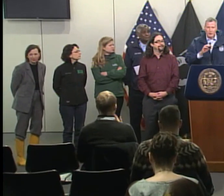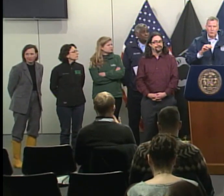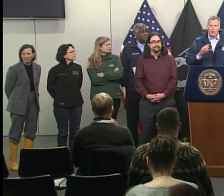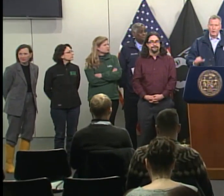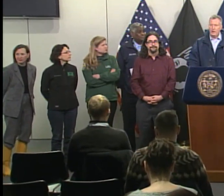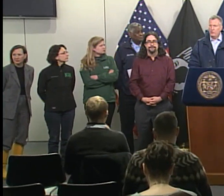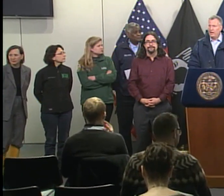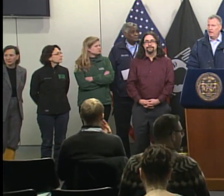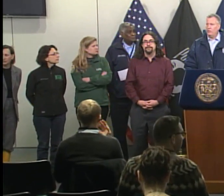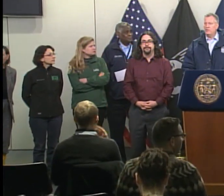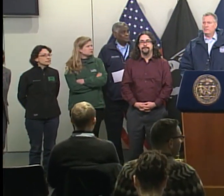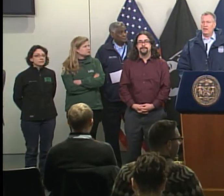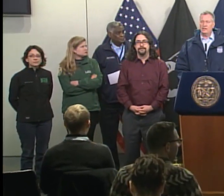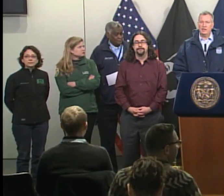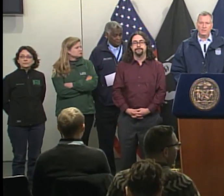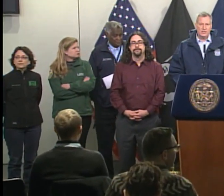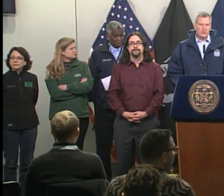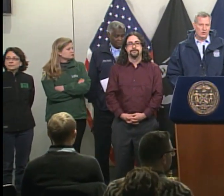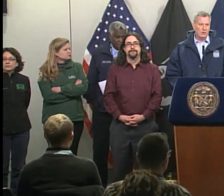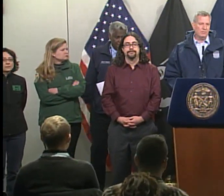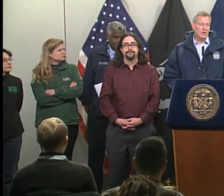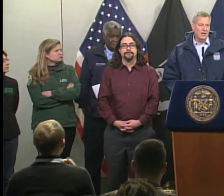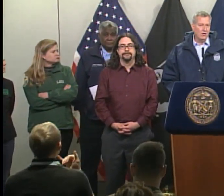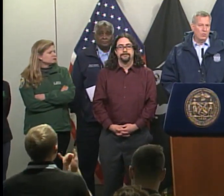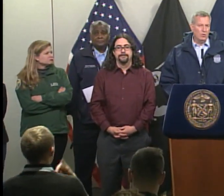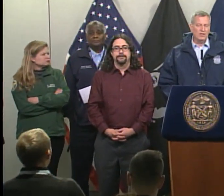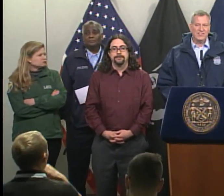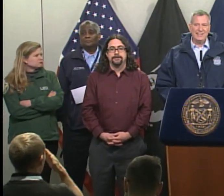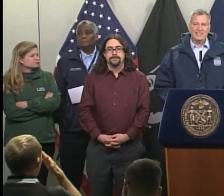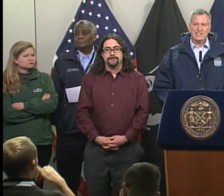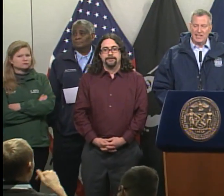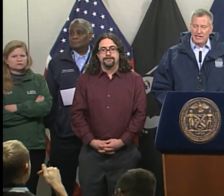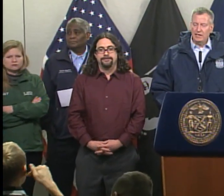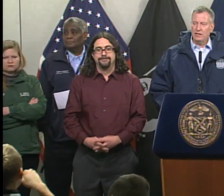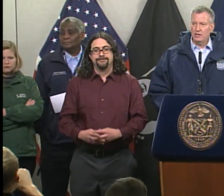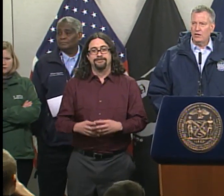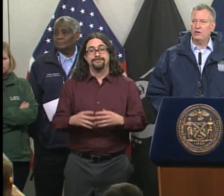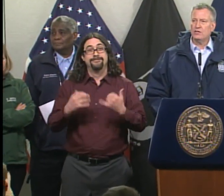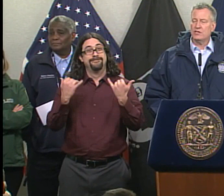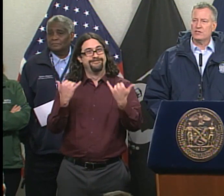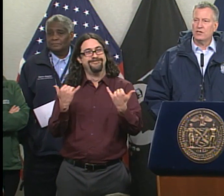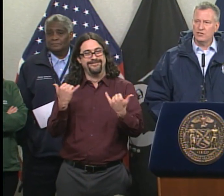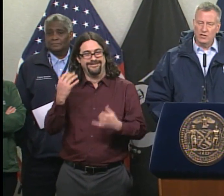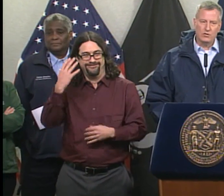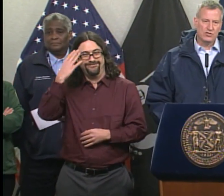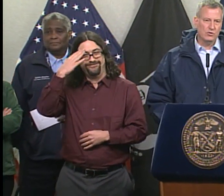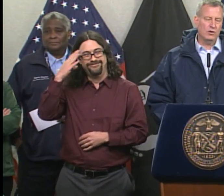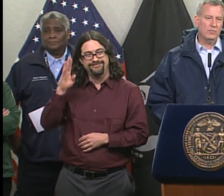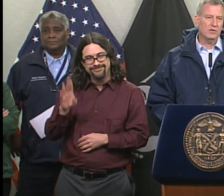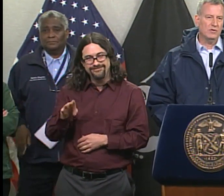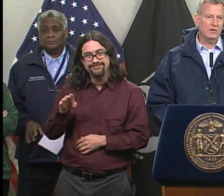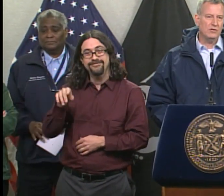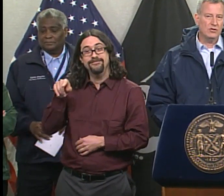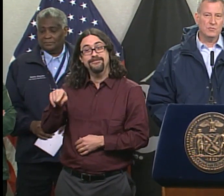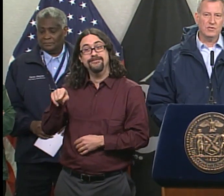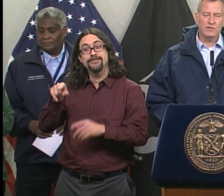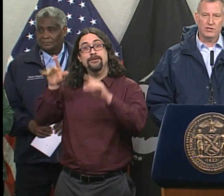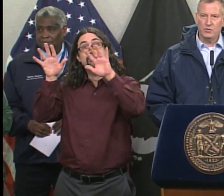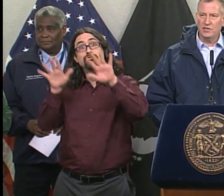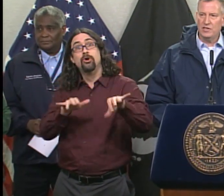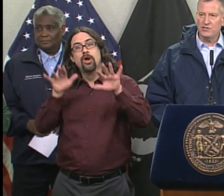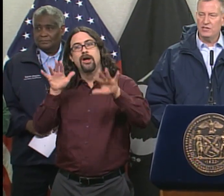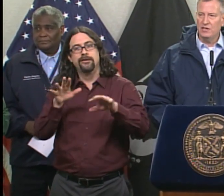Well, what we know now is that this storm was the second largest snowstorm in terms